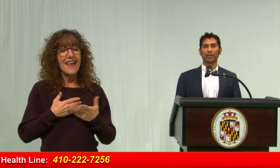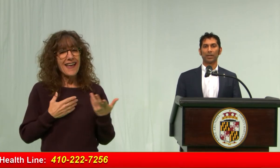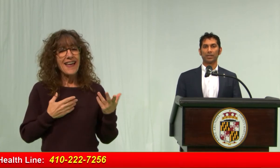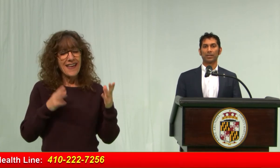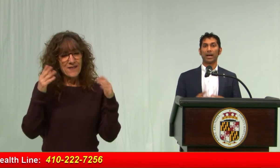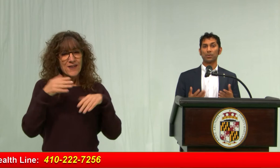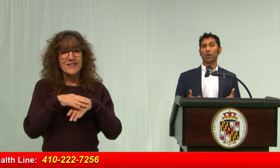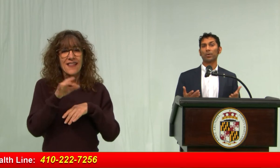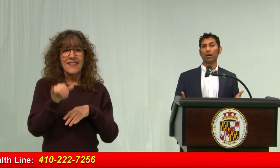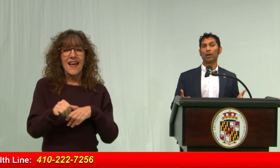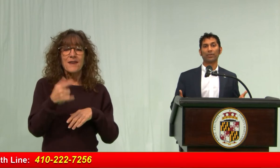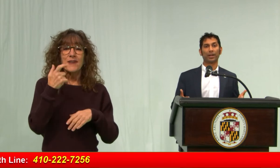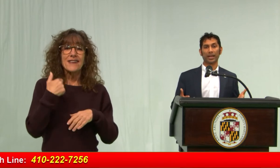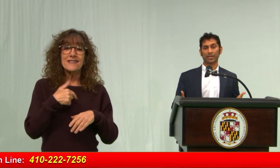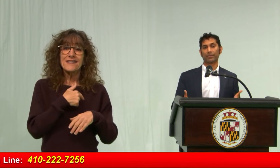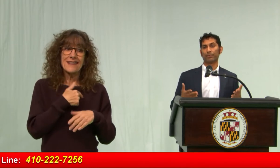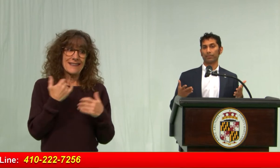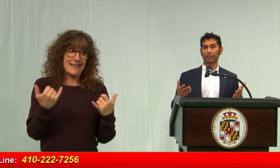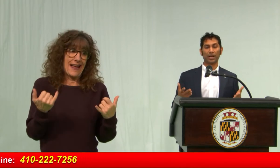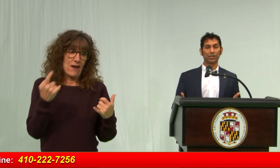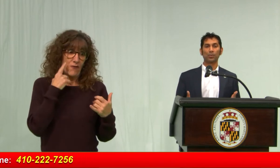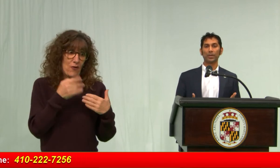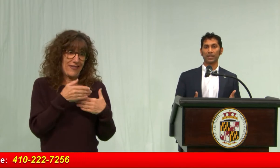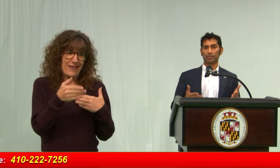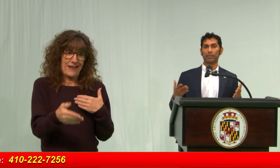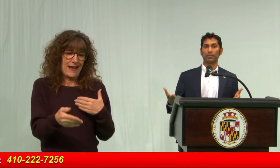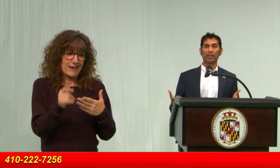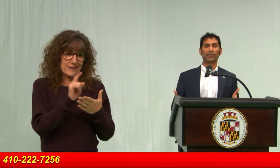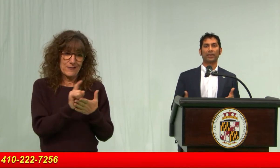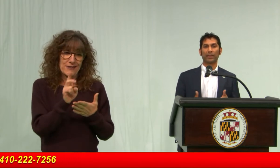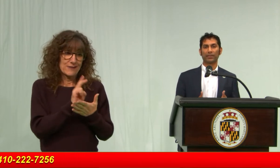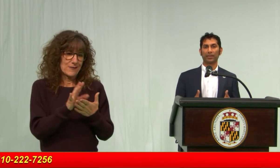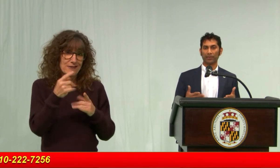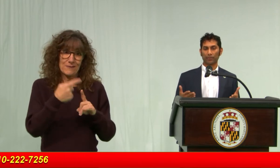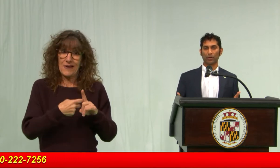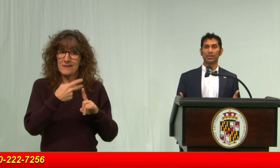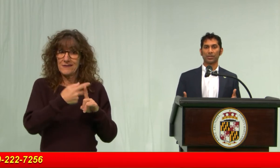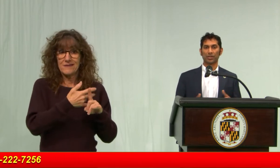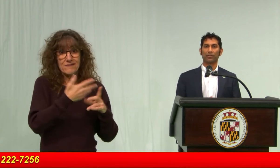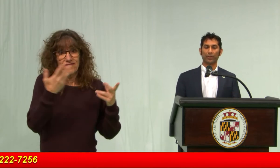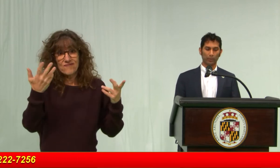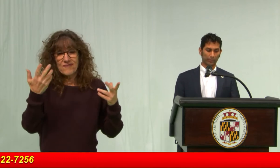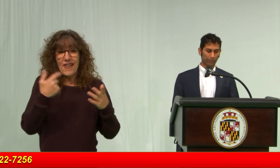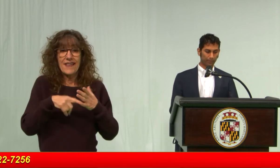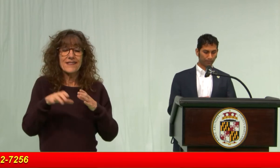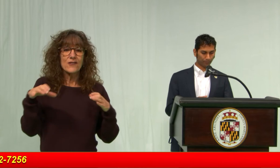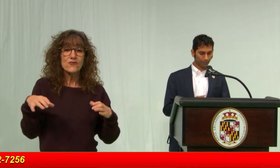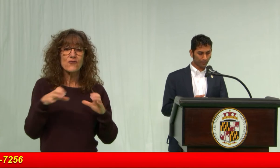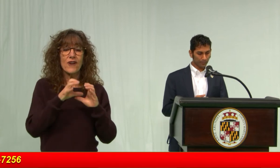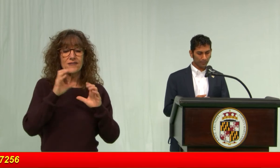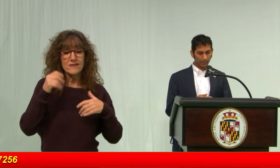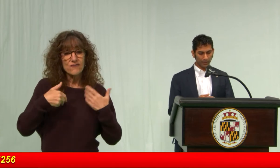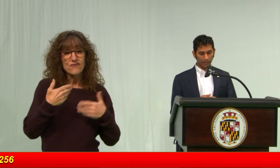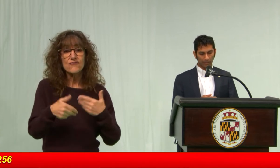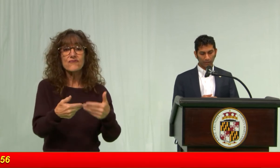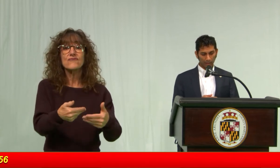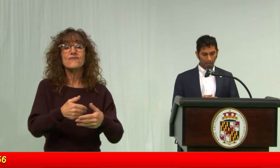that, because that's where we are for the next, not just weeks, but months as this crisis unfolds.